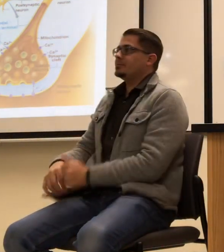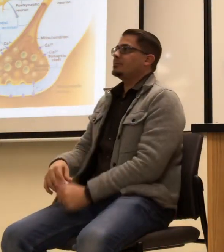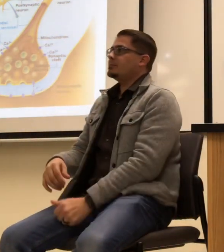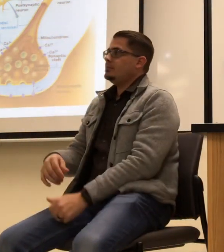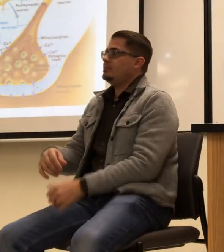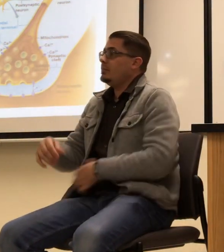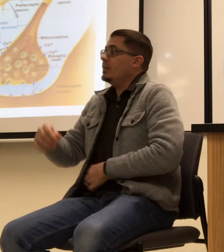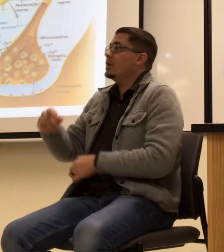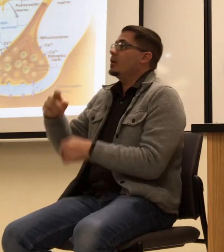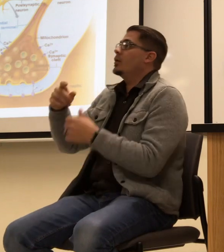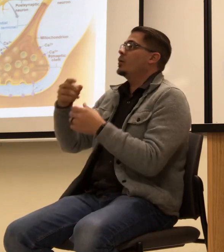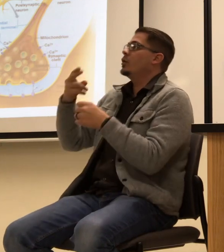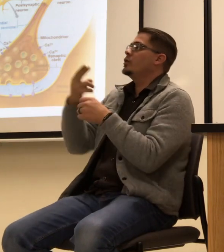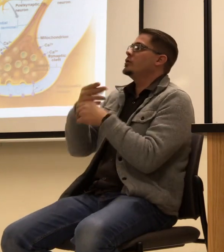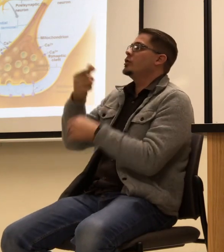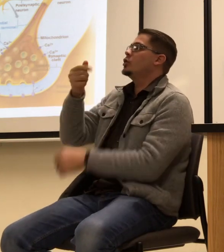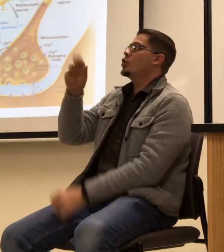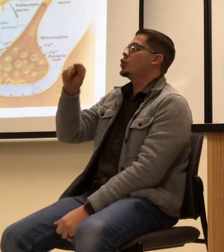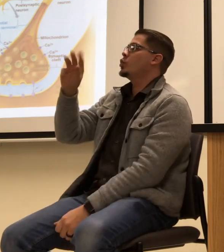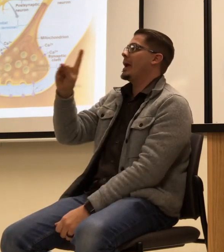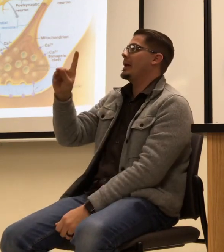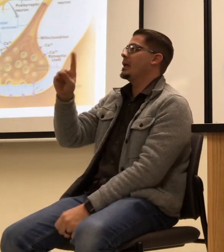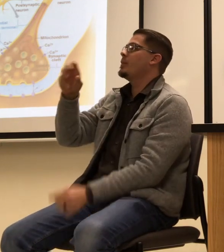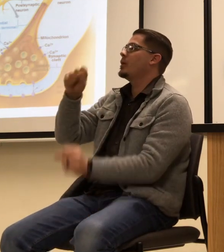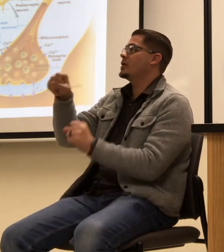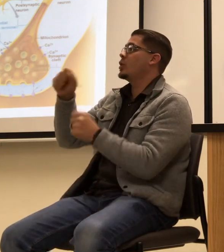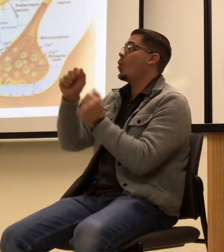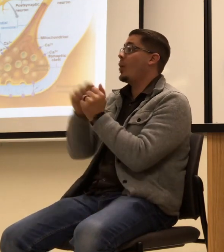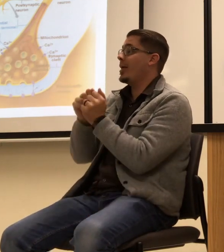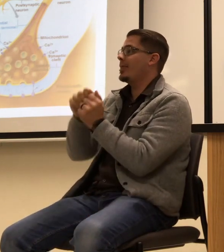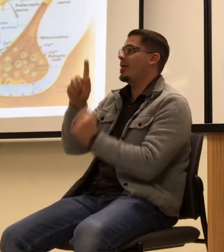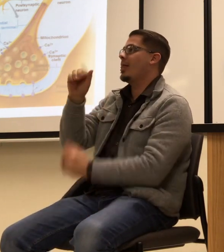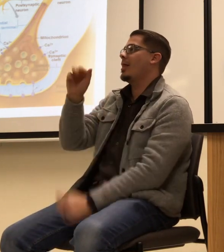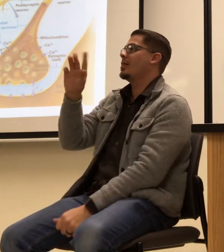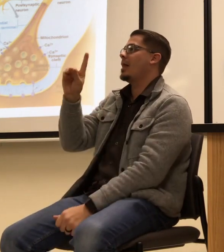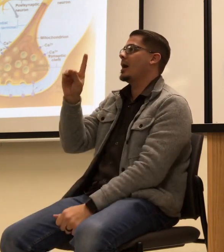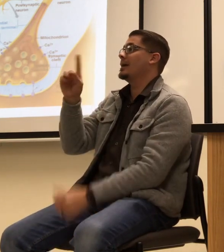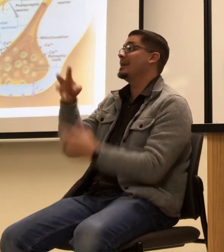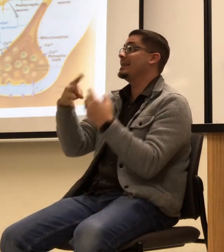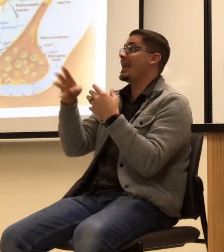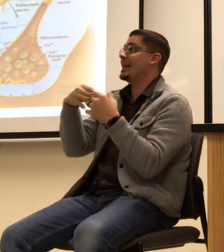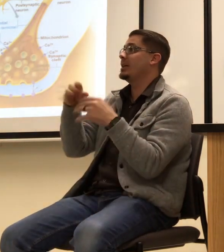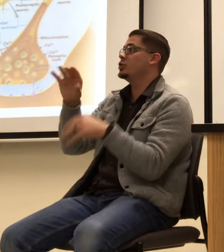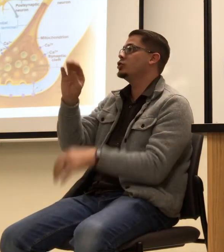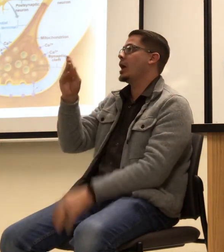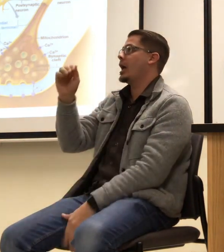graded potentials with ligand-gated channels. So I'll put graded